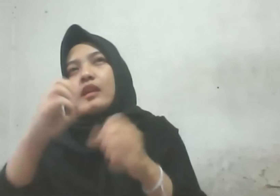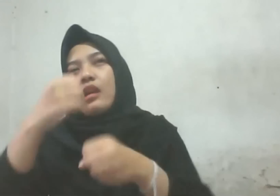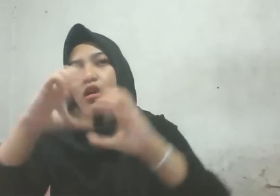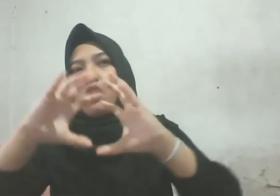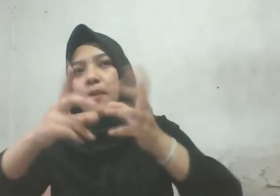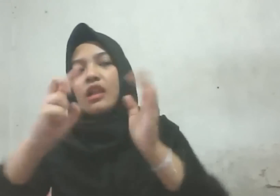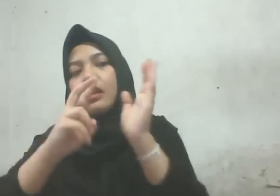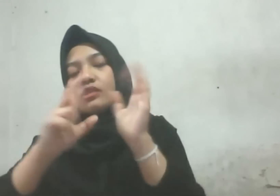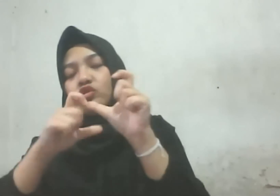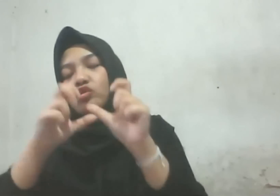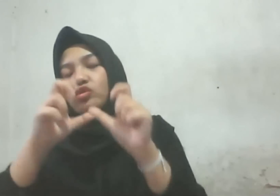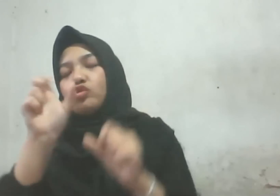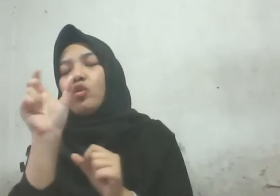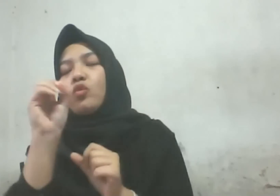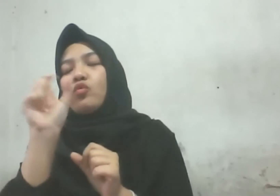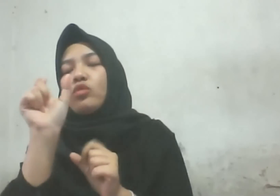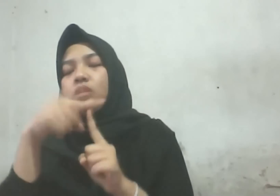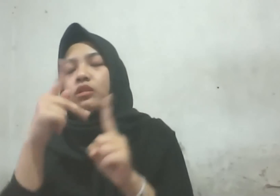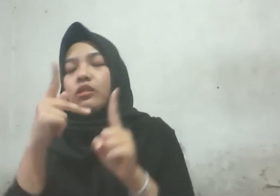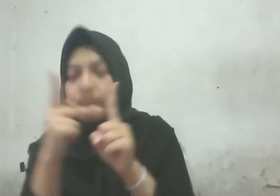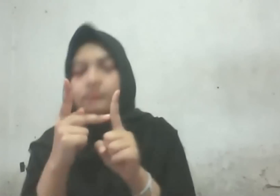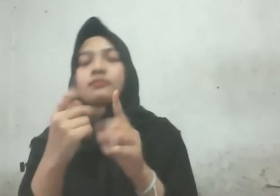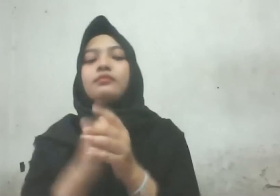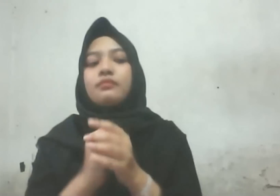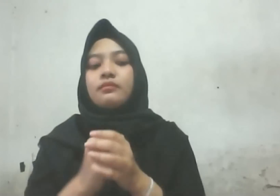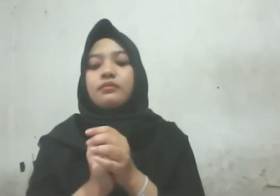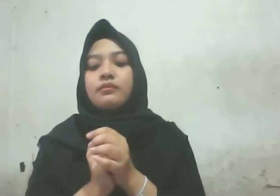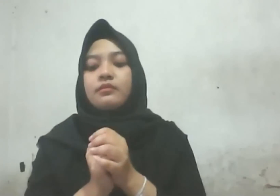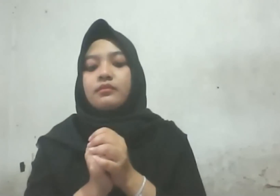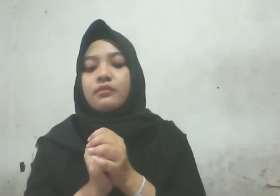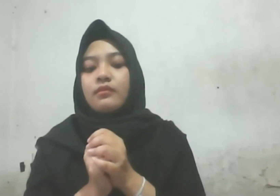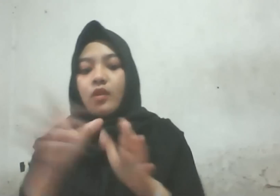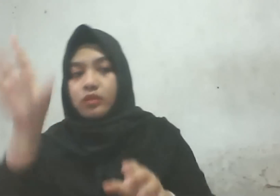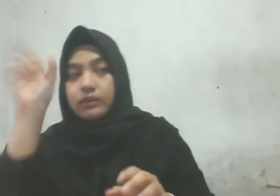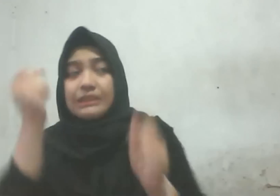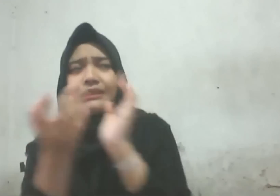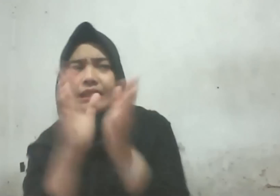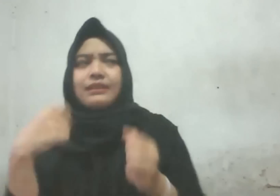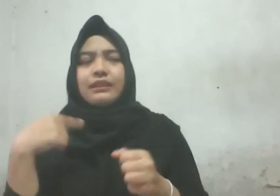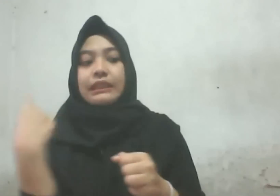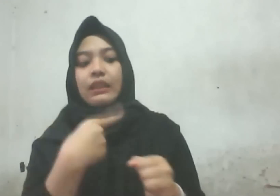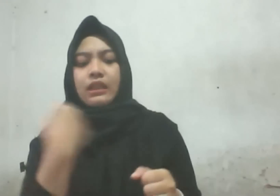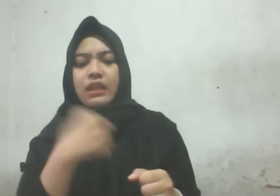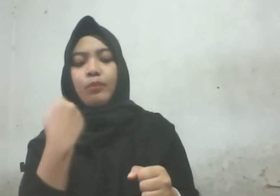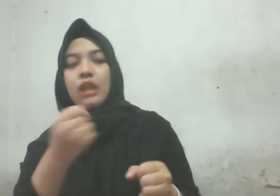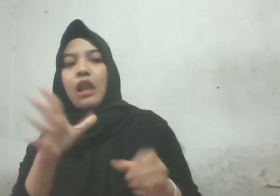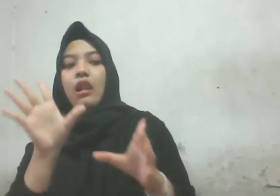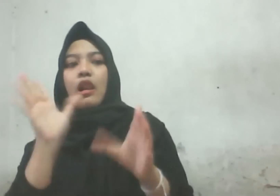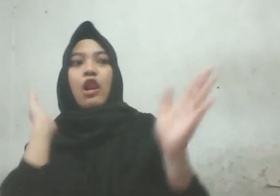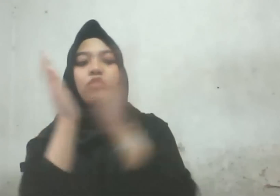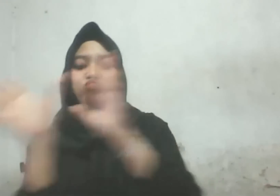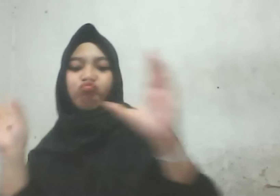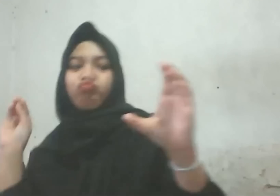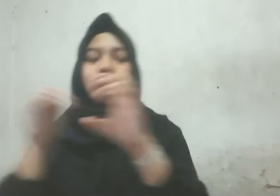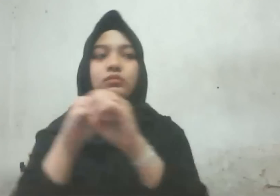just transplant and also forcing the concept and approach, which is actually coming from different context